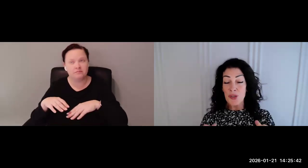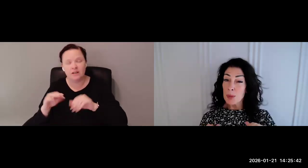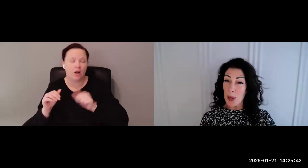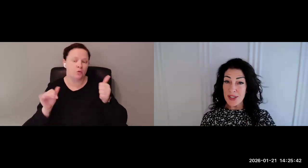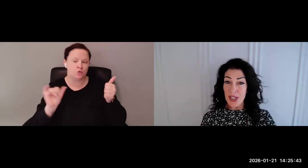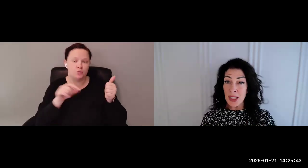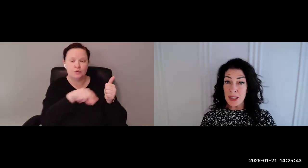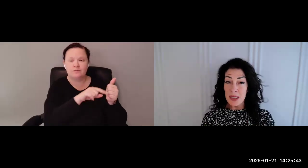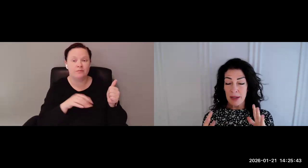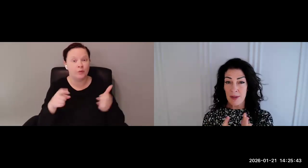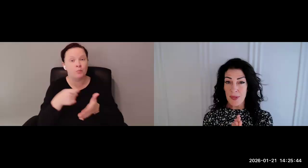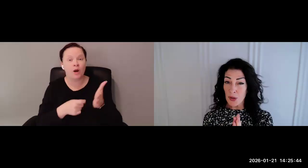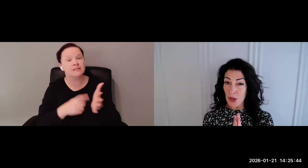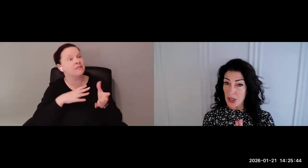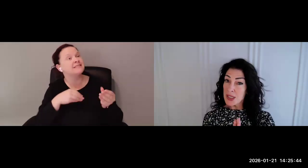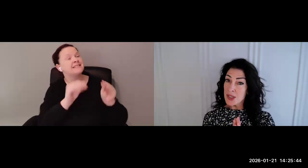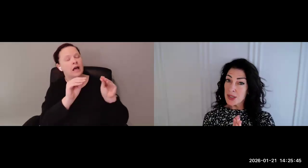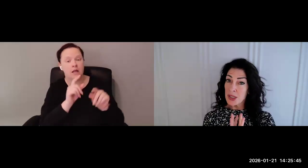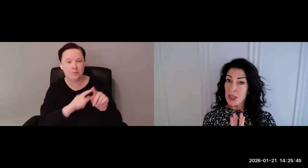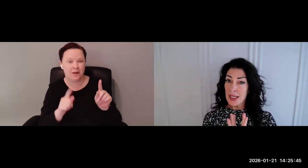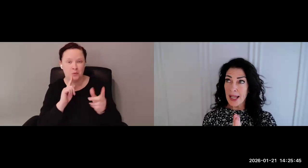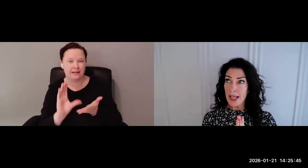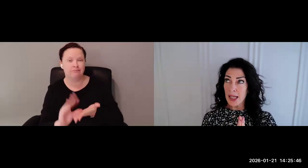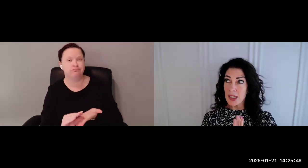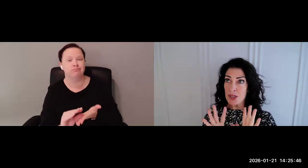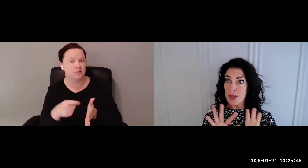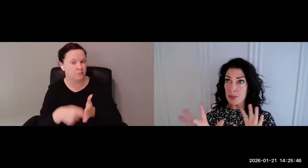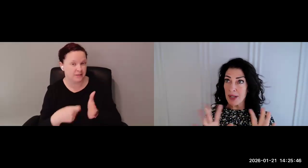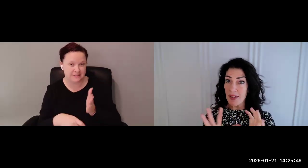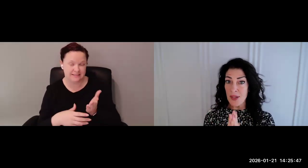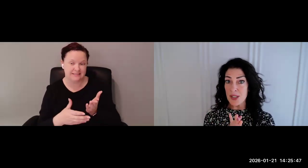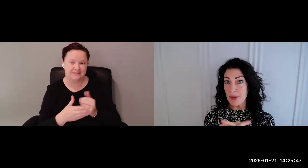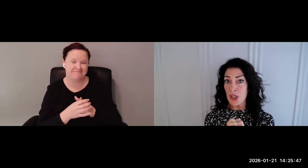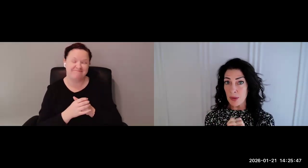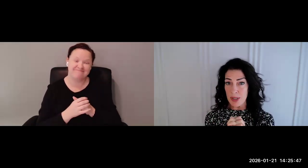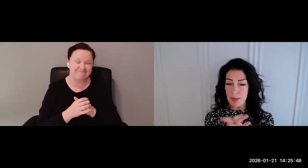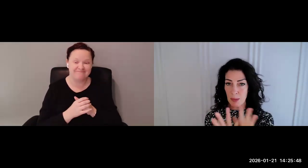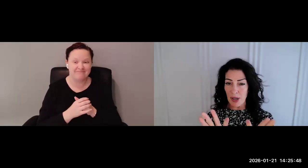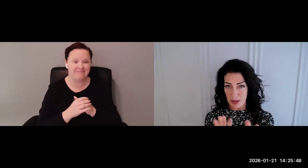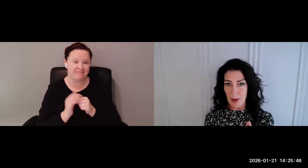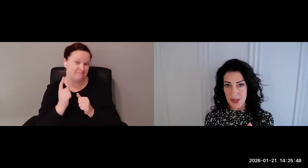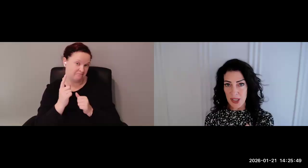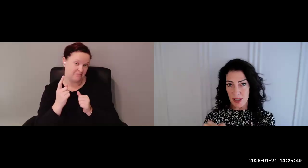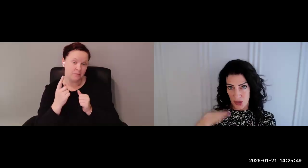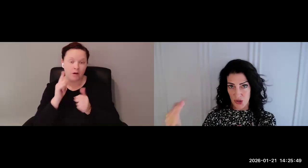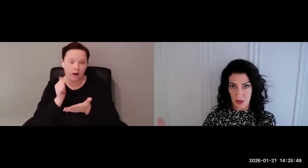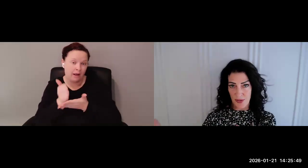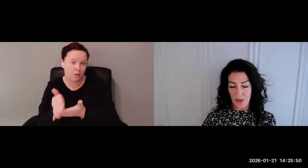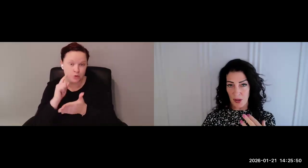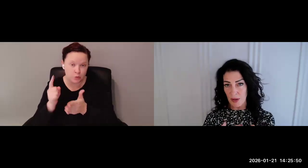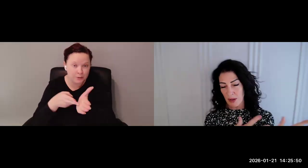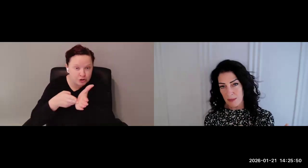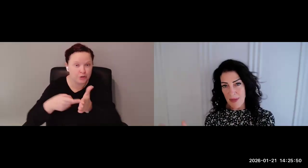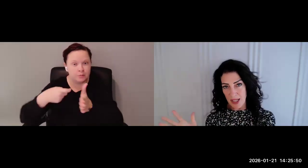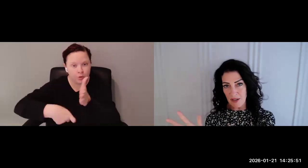are underpricing their goods. And that's one of the things that we do is we work on the pricing to ensure